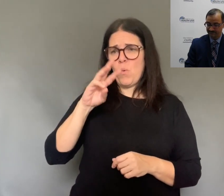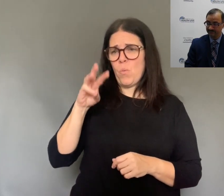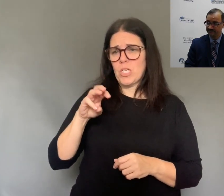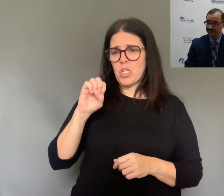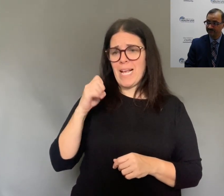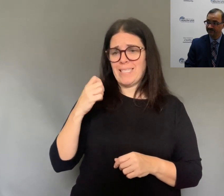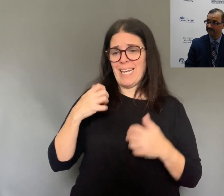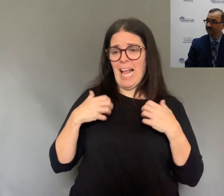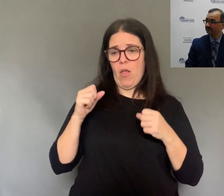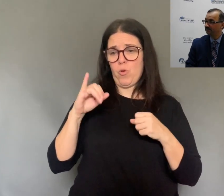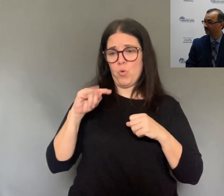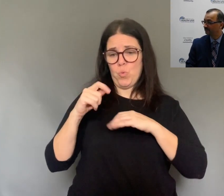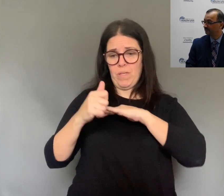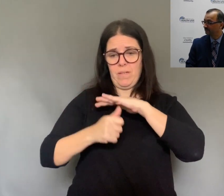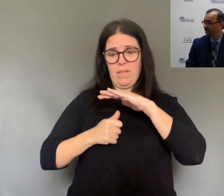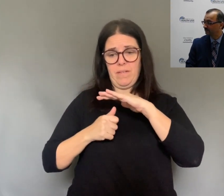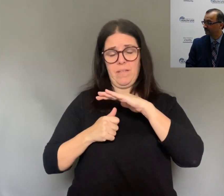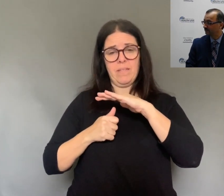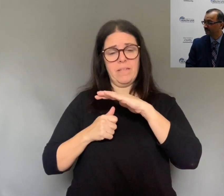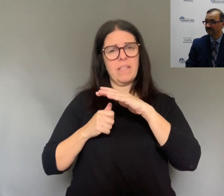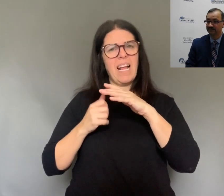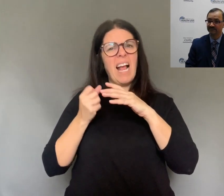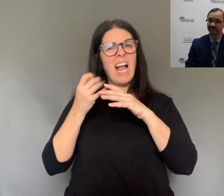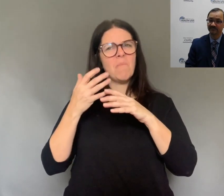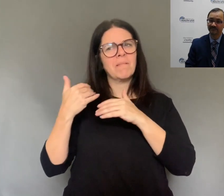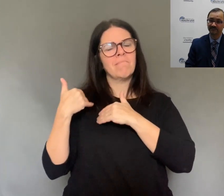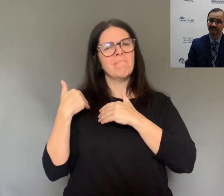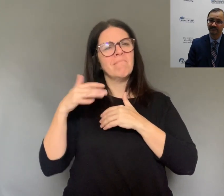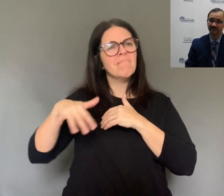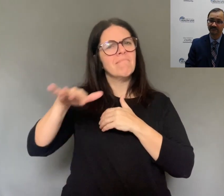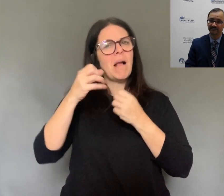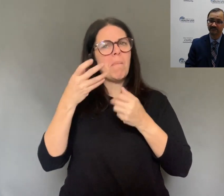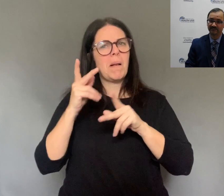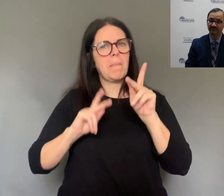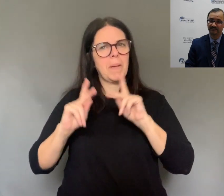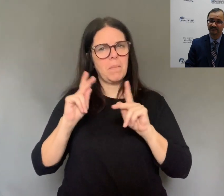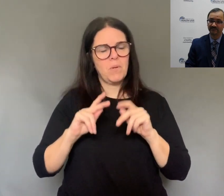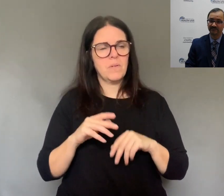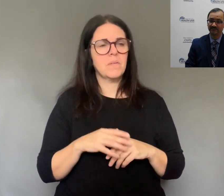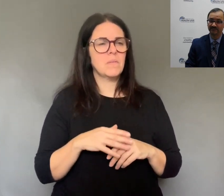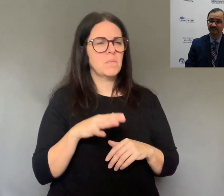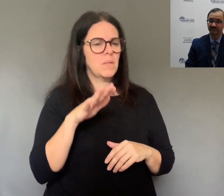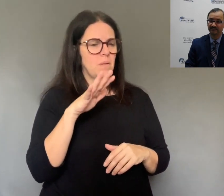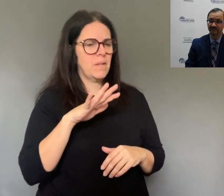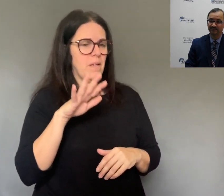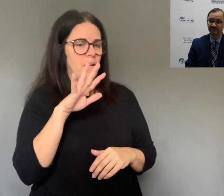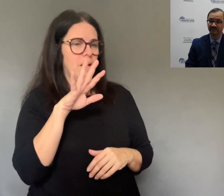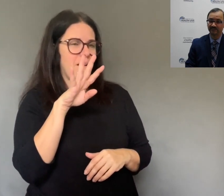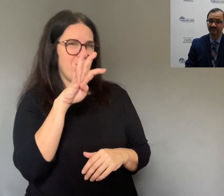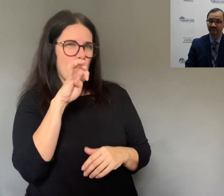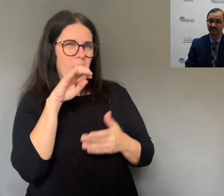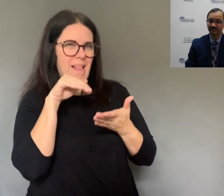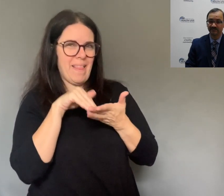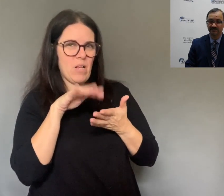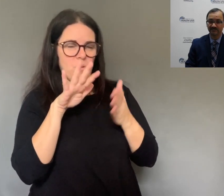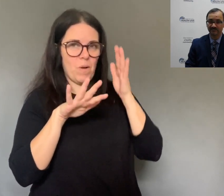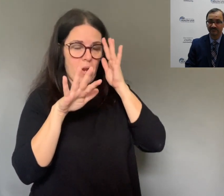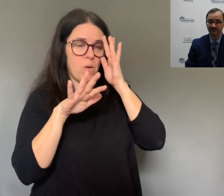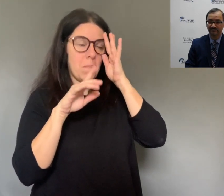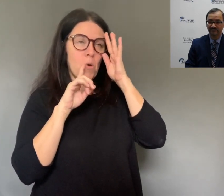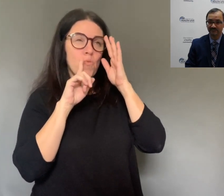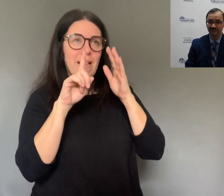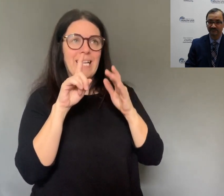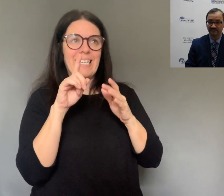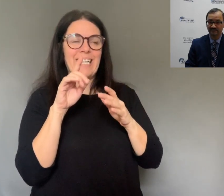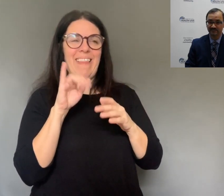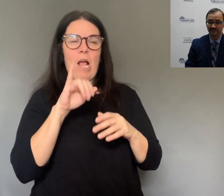Thank you. Any questions from Windsor-Essex? I think I missed it, but did you say what the population